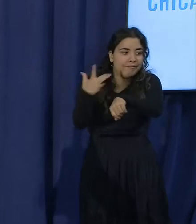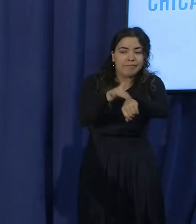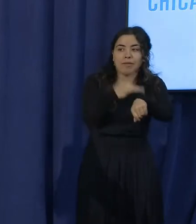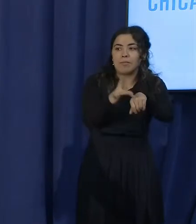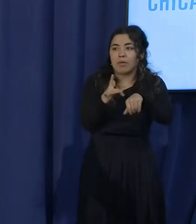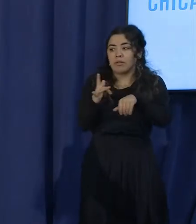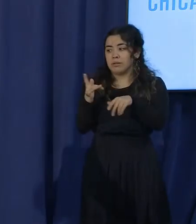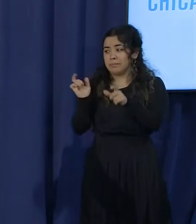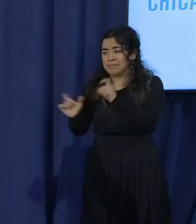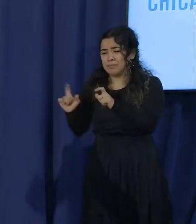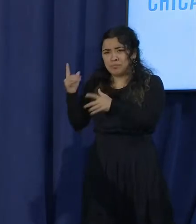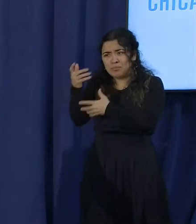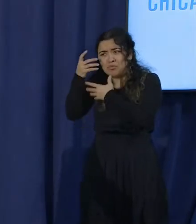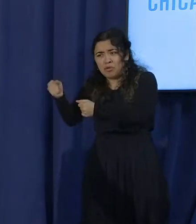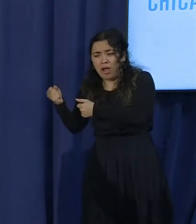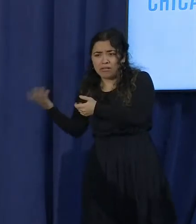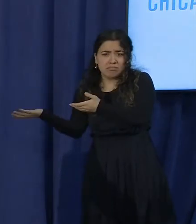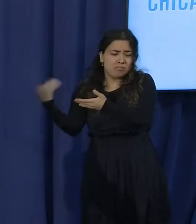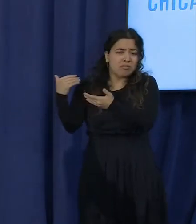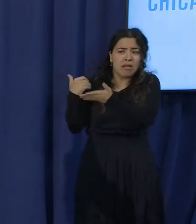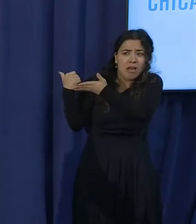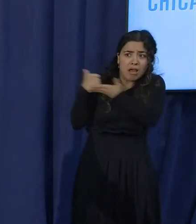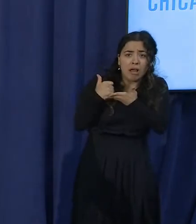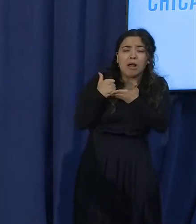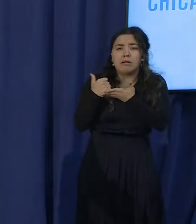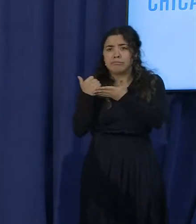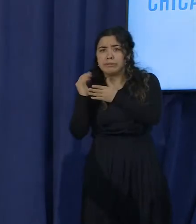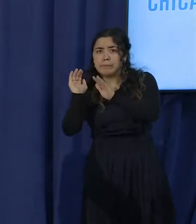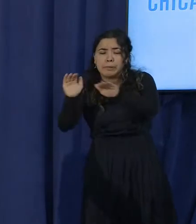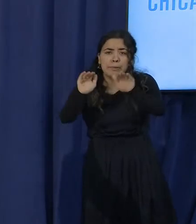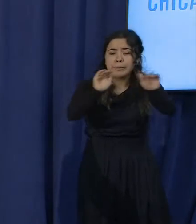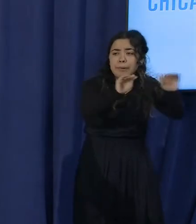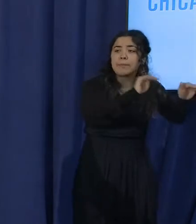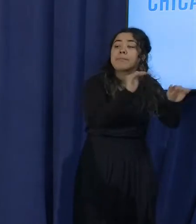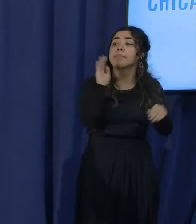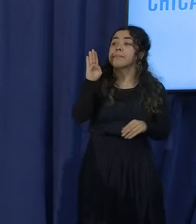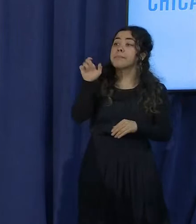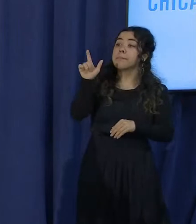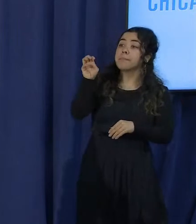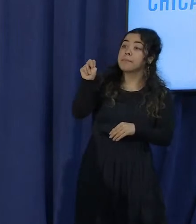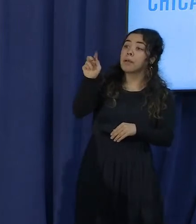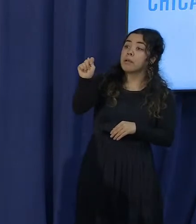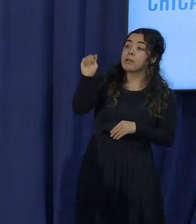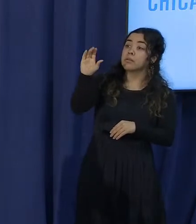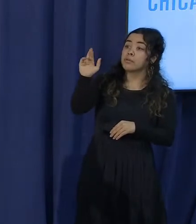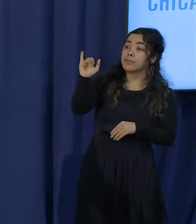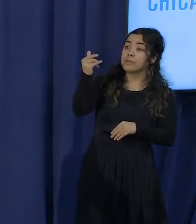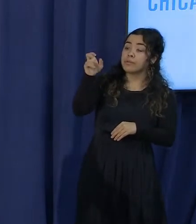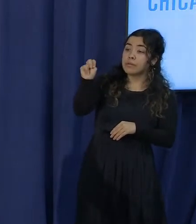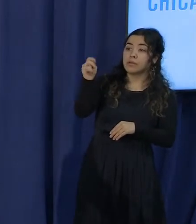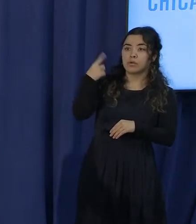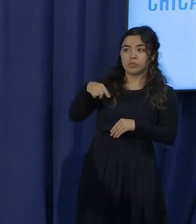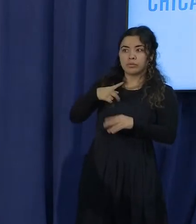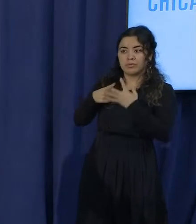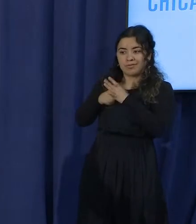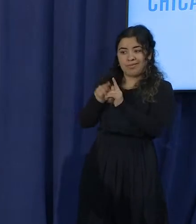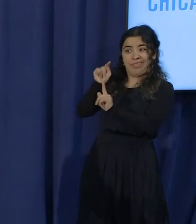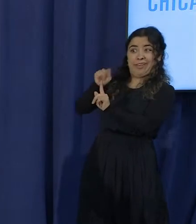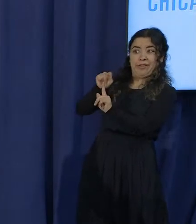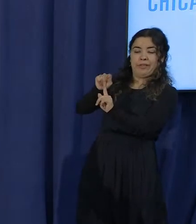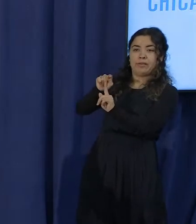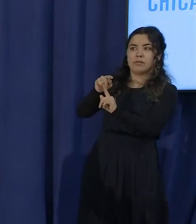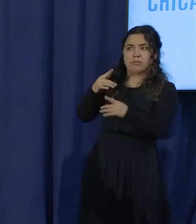community has a 2-week planning process and then a launch. And so Belmont-Cragen is where we've kicked off, and there's been a lot of